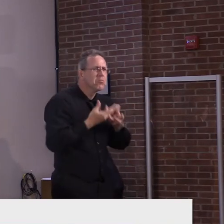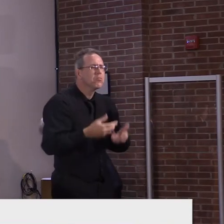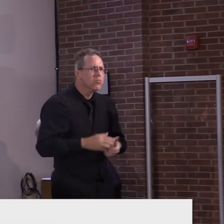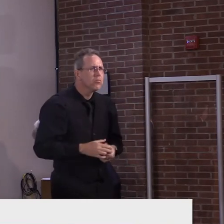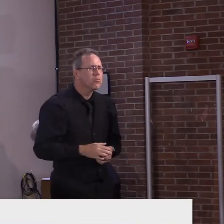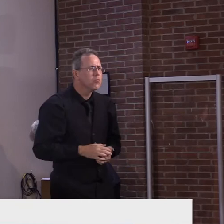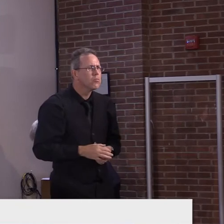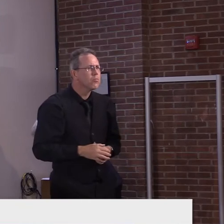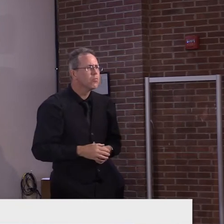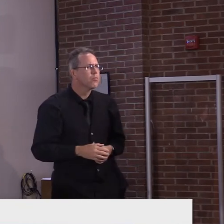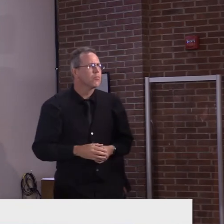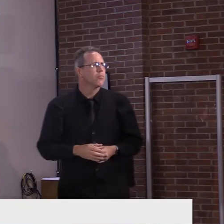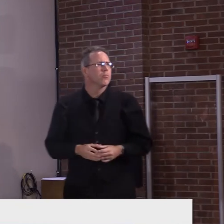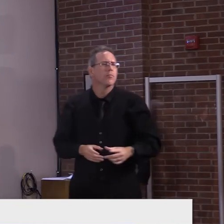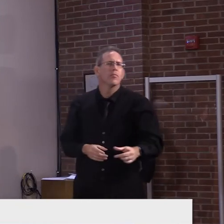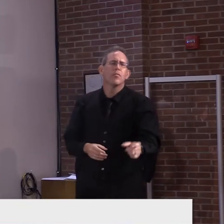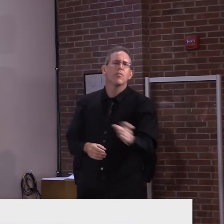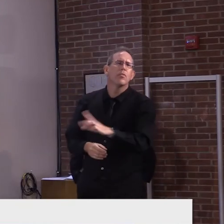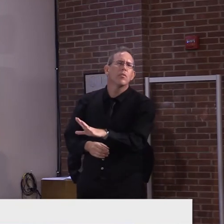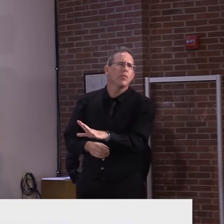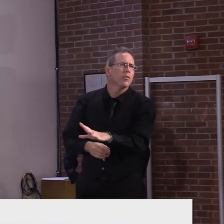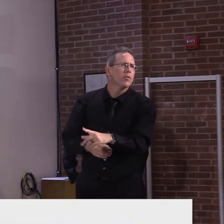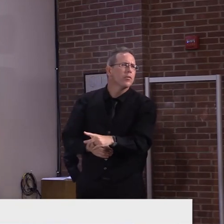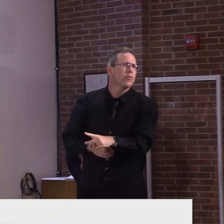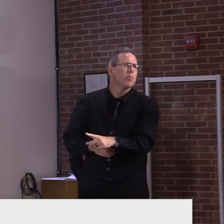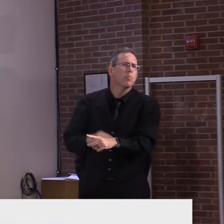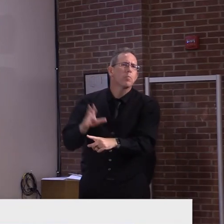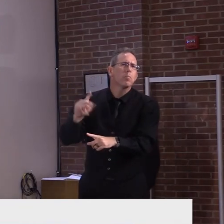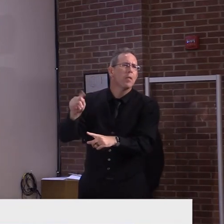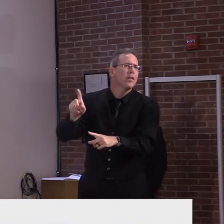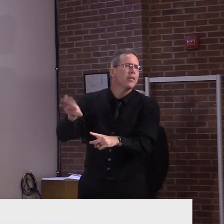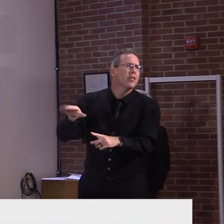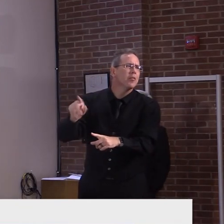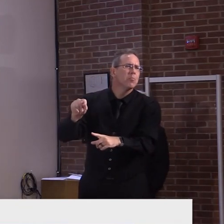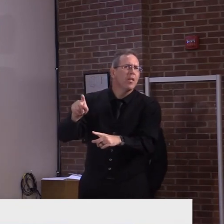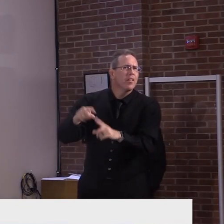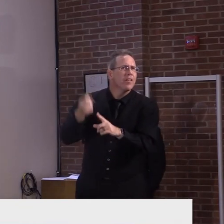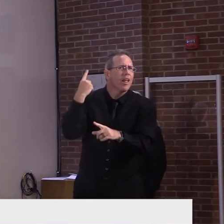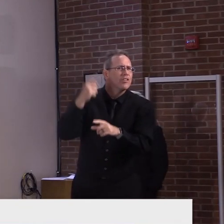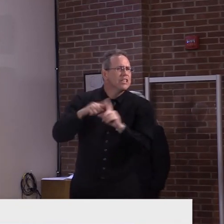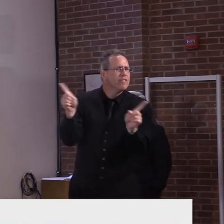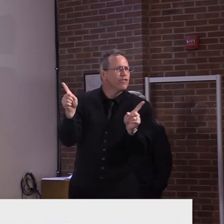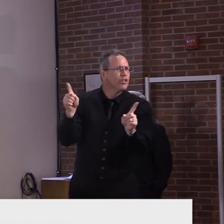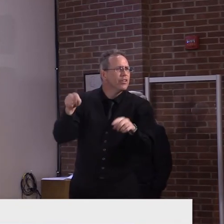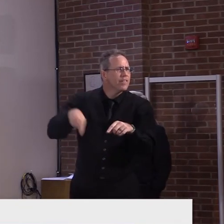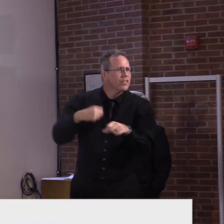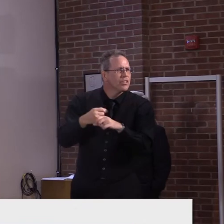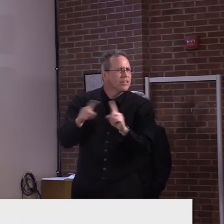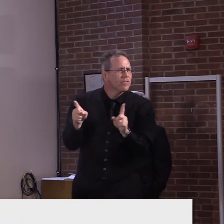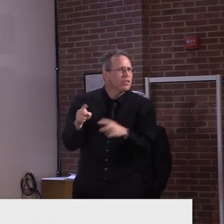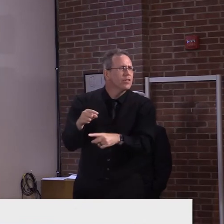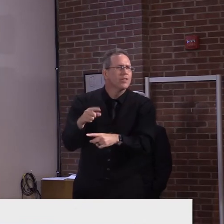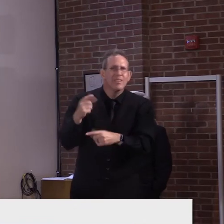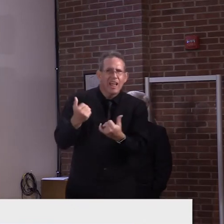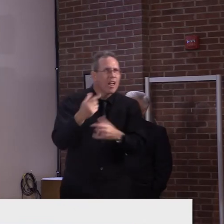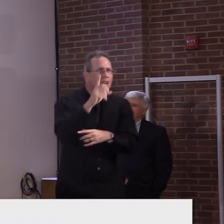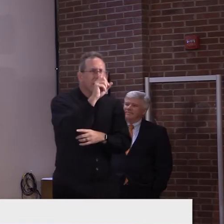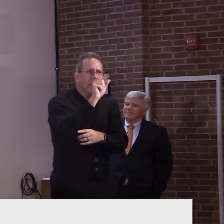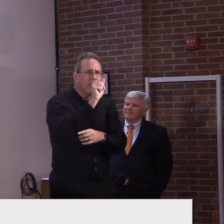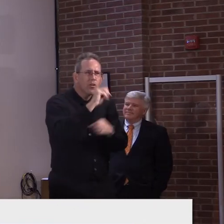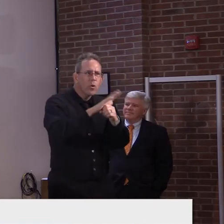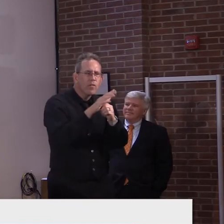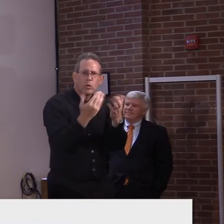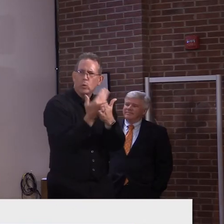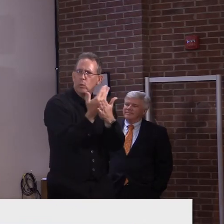Well, one could argue that last year was a different situation because we didn't have the Delta variant. We don't necessarily understand how the Delta variant